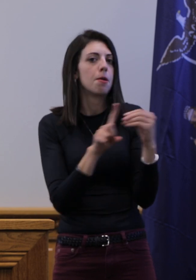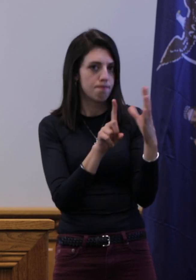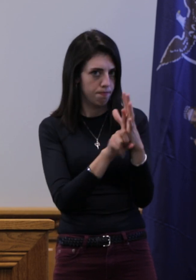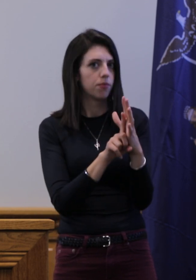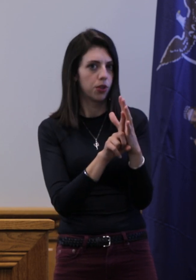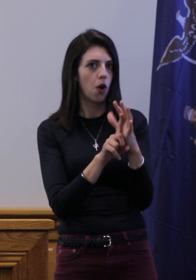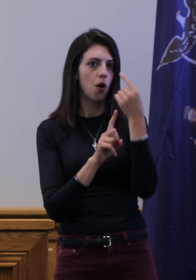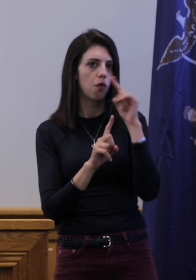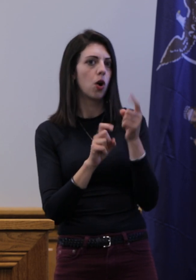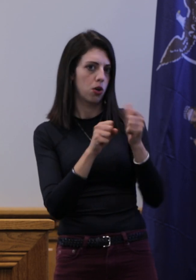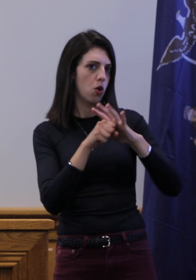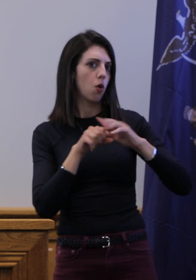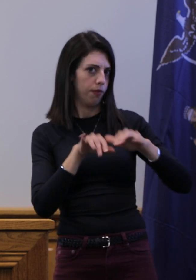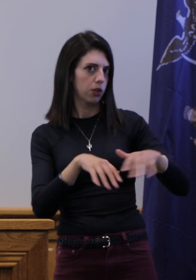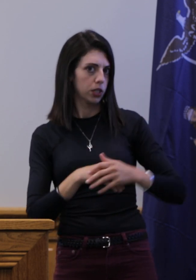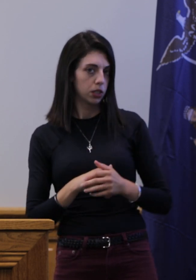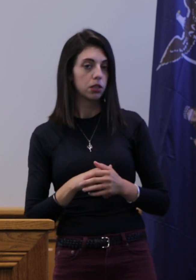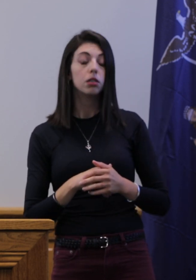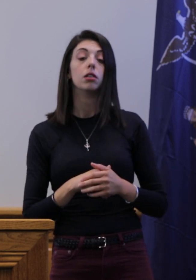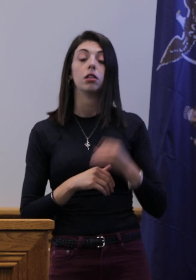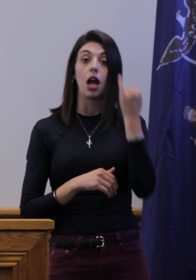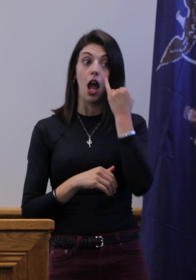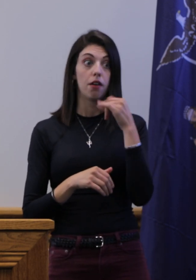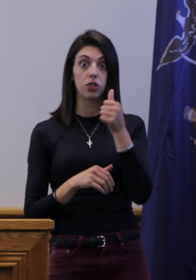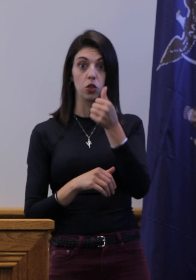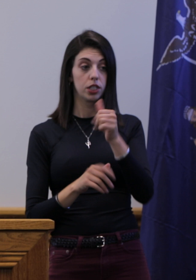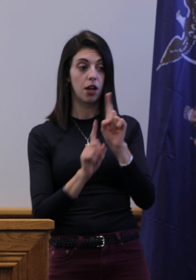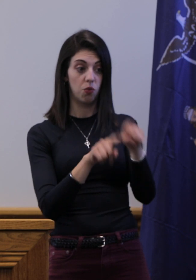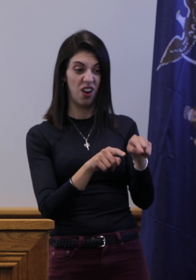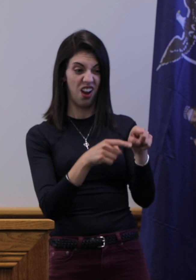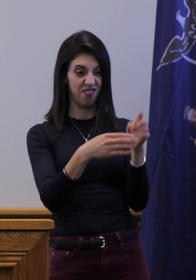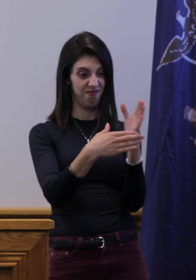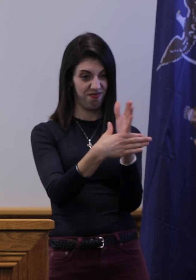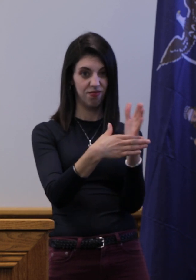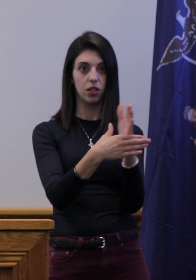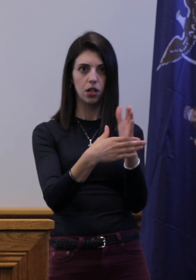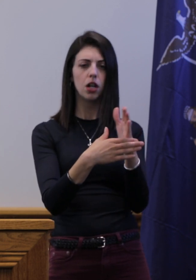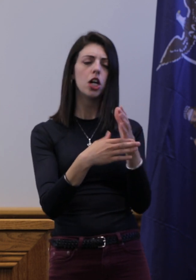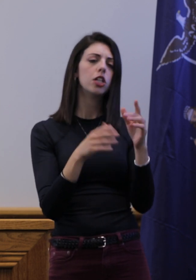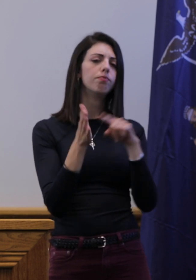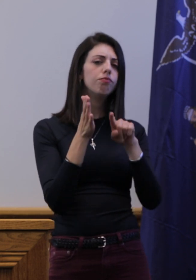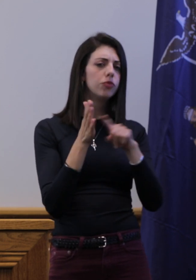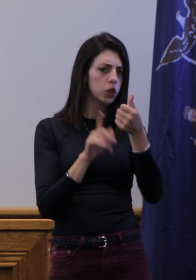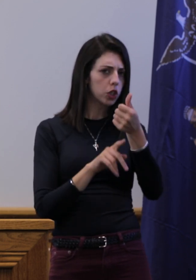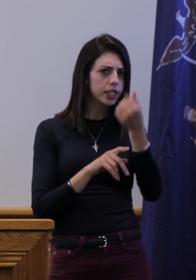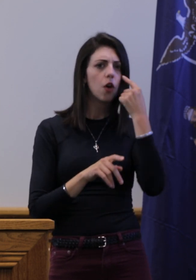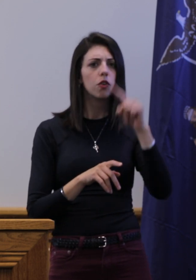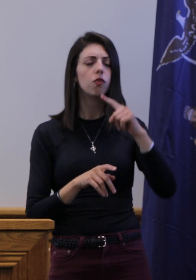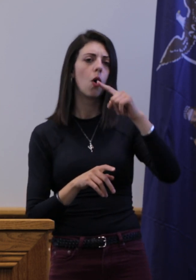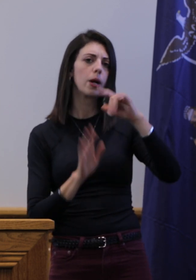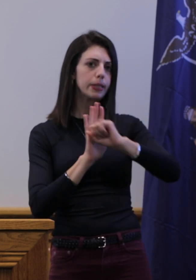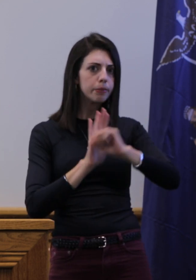COVID-19. We ask customers to monitor their health and watch for COVID-19 symptoms such as fever,